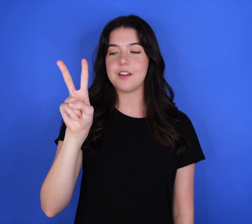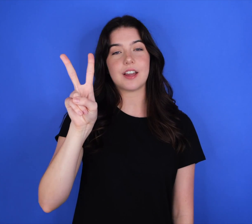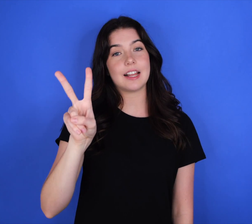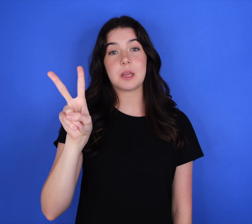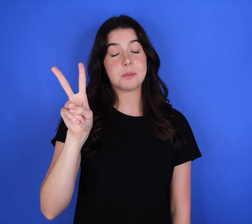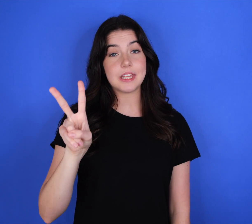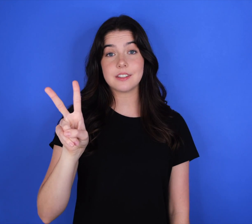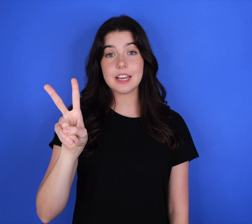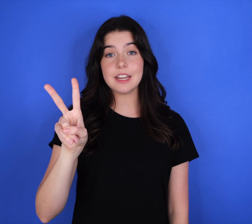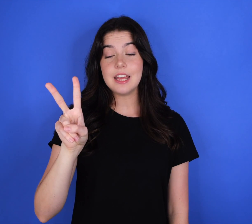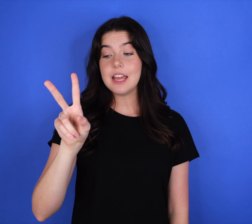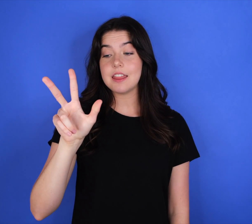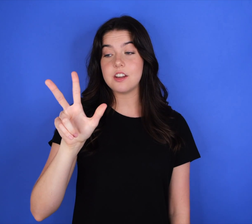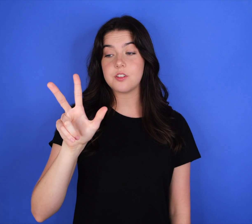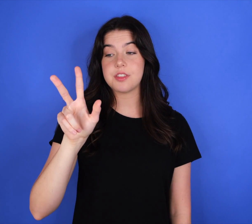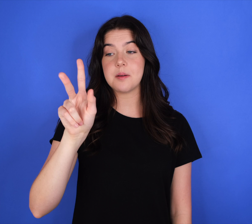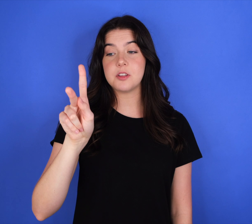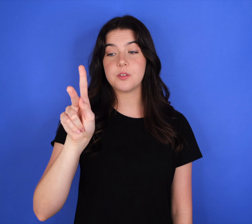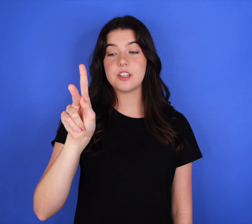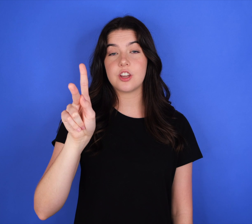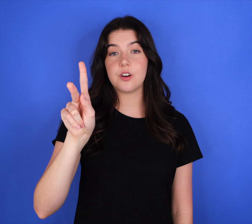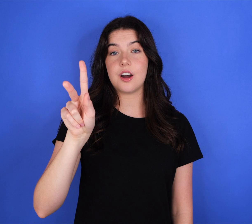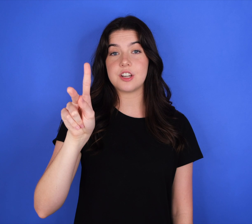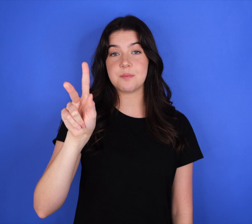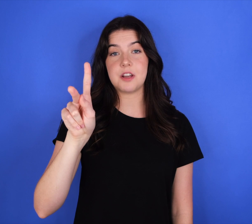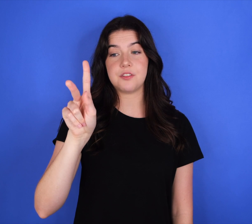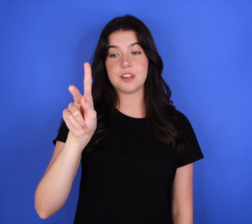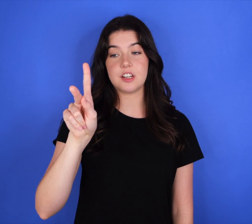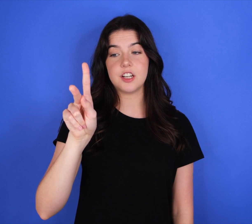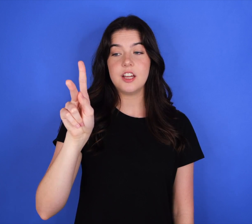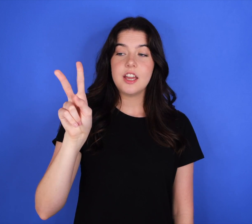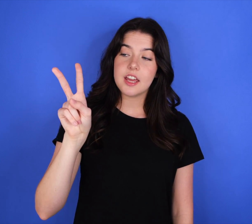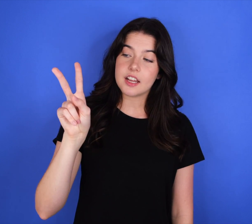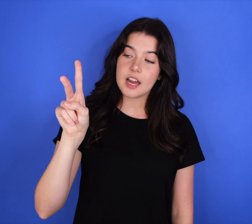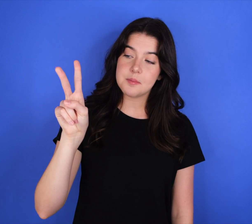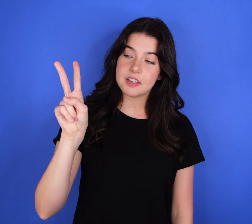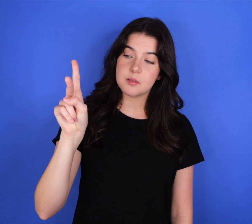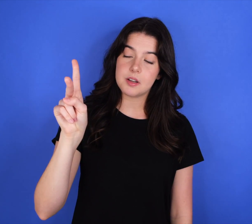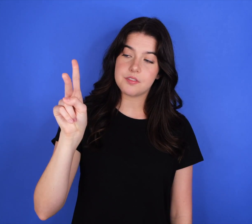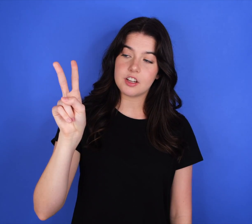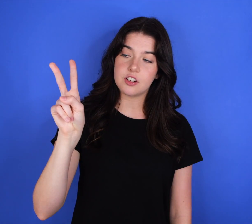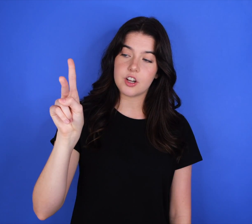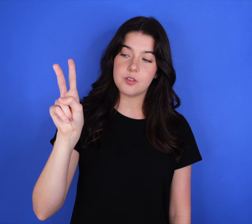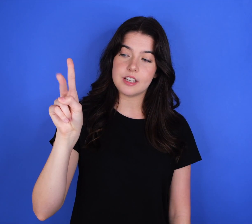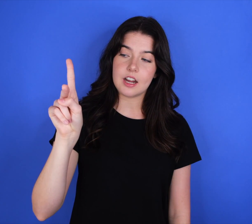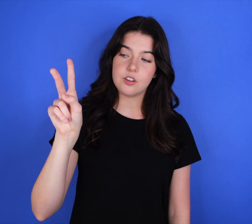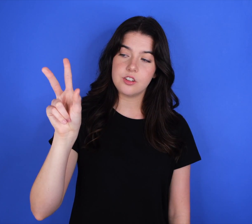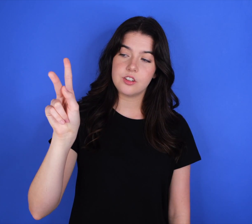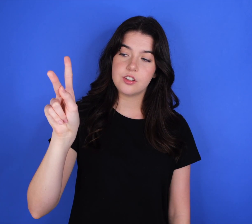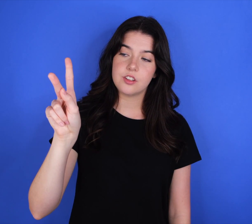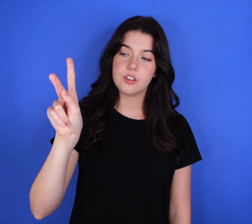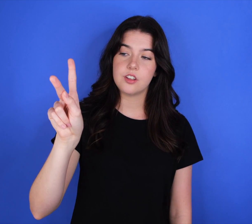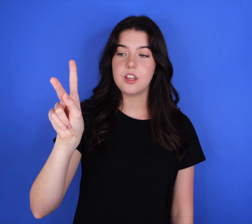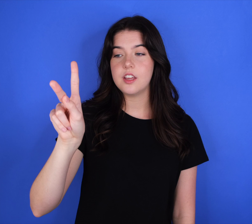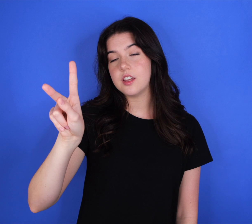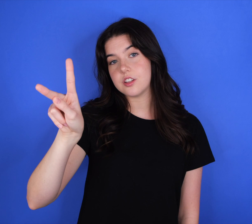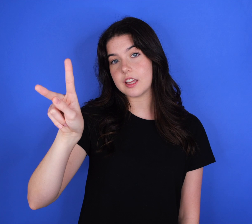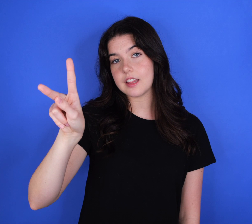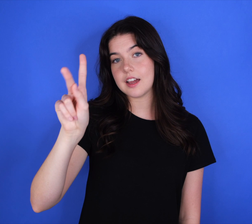kind of like a peace sign, and then your thumb is going to go on your middle finger, and it kind of makes the middle finger go down. So like that,